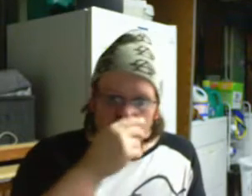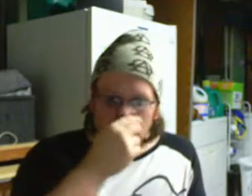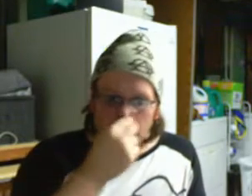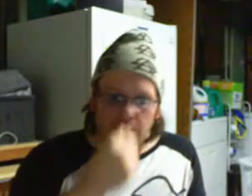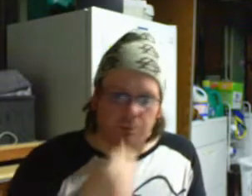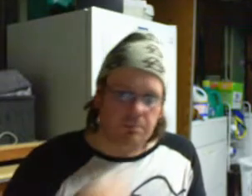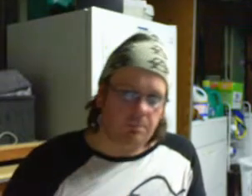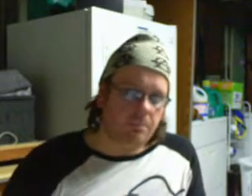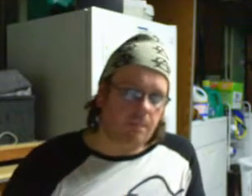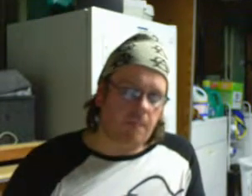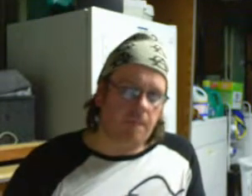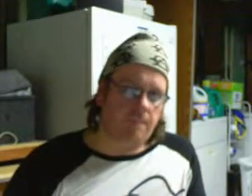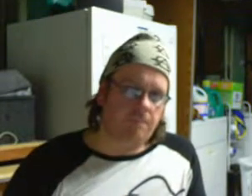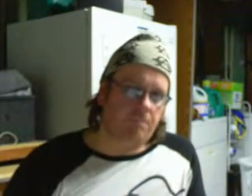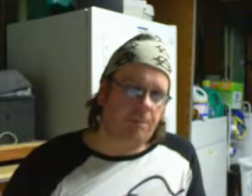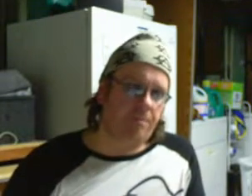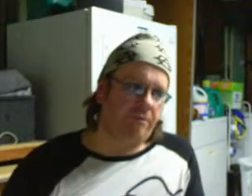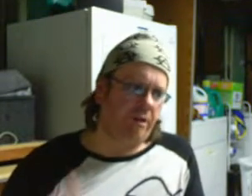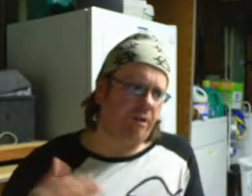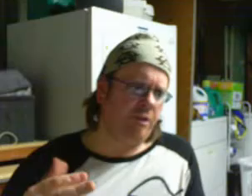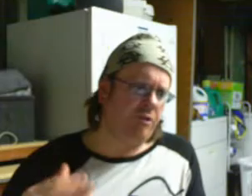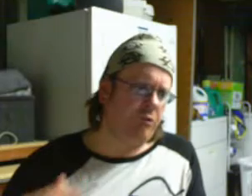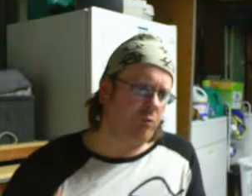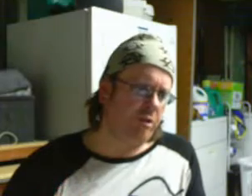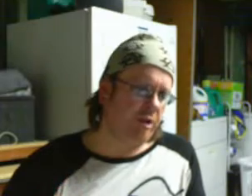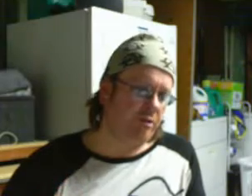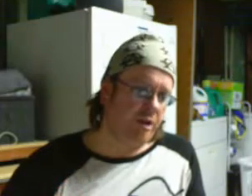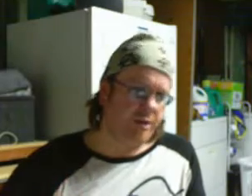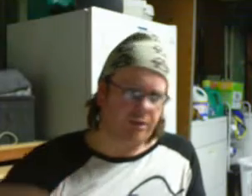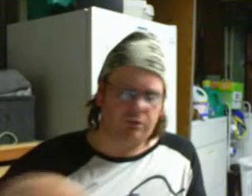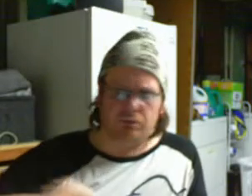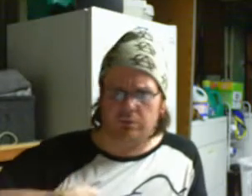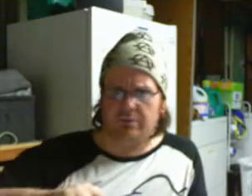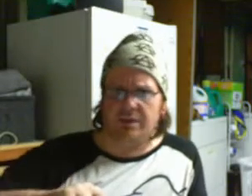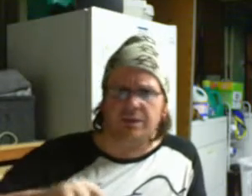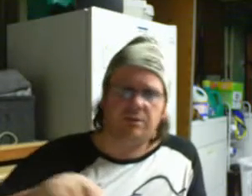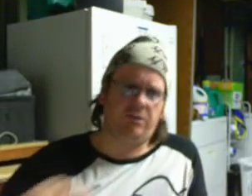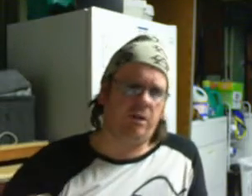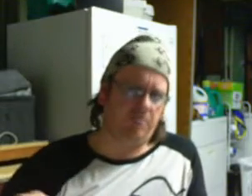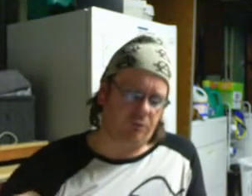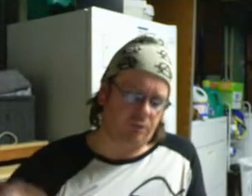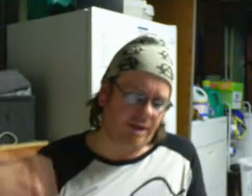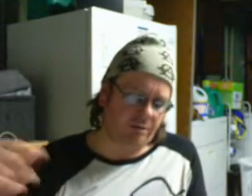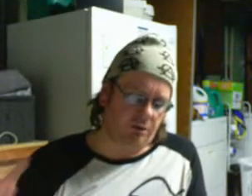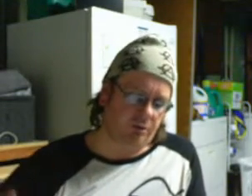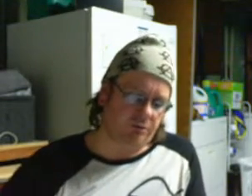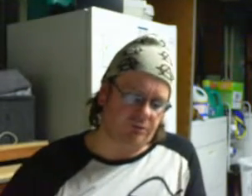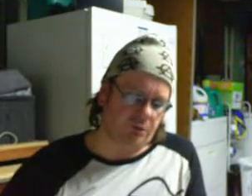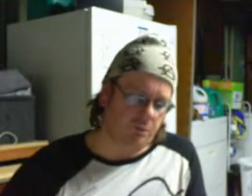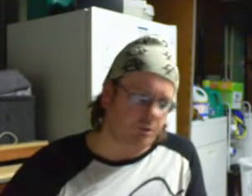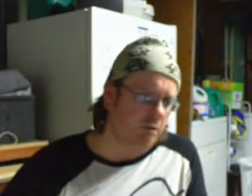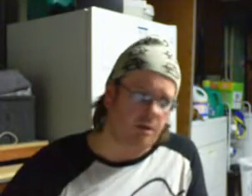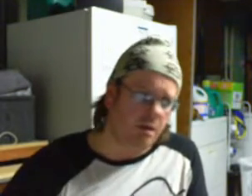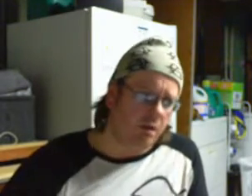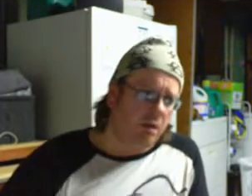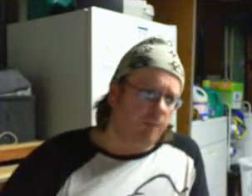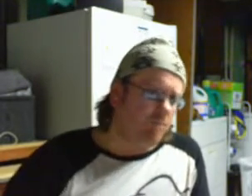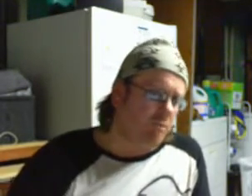Now, people say that this is where they get the idea that it's towards the end of Solomon's reign that all this is going on.